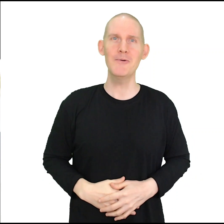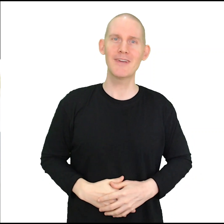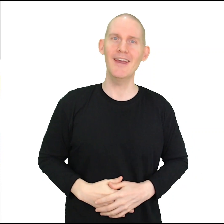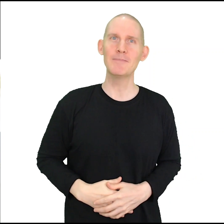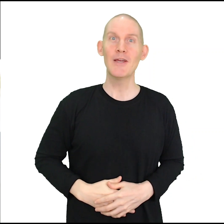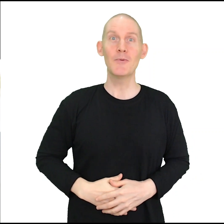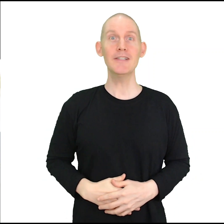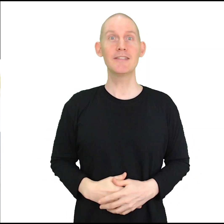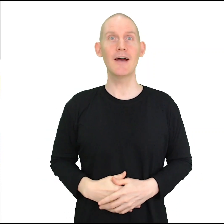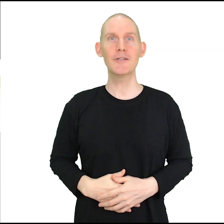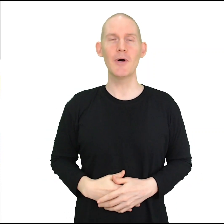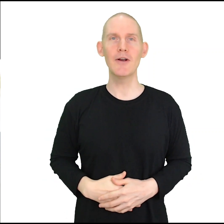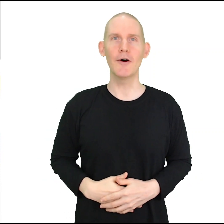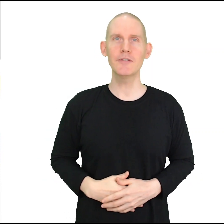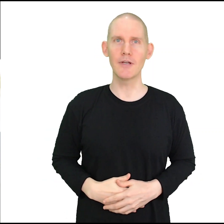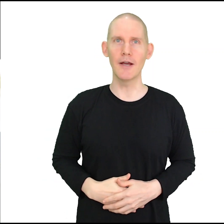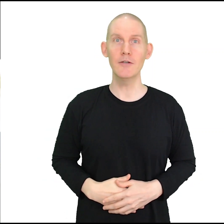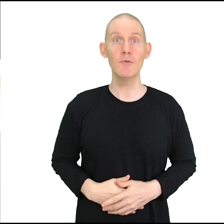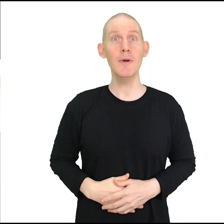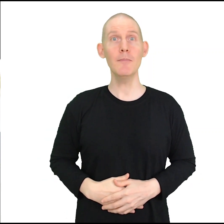Okay, we just talked about how to sign remember.